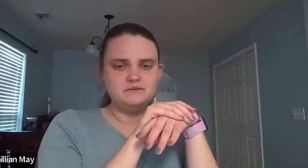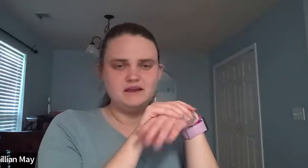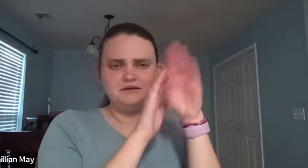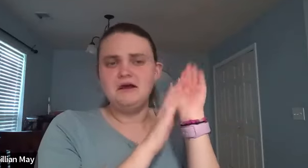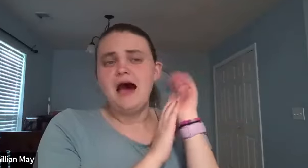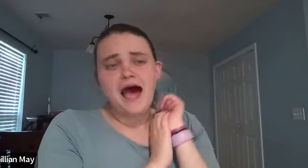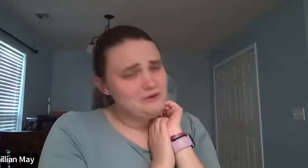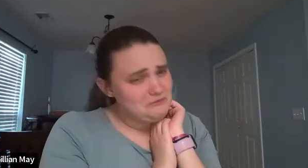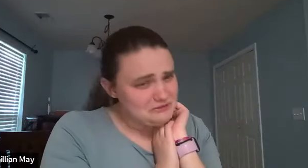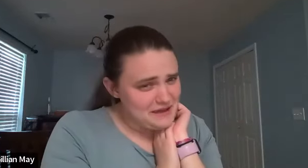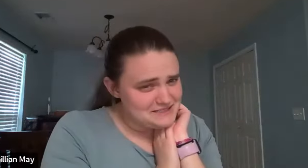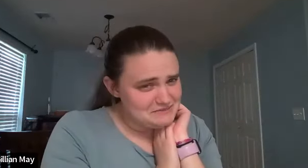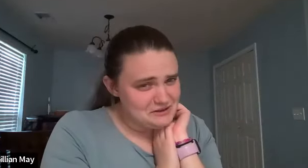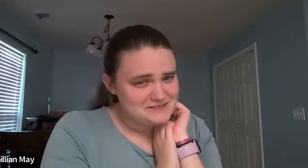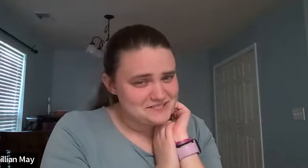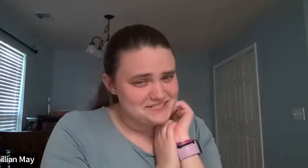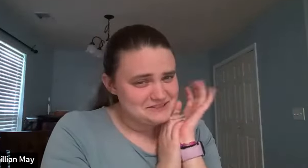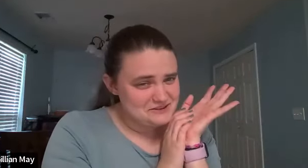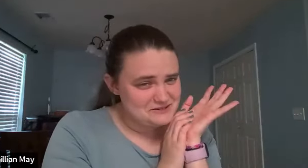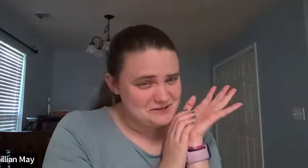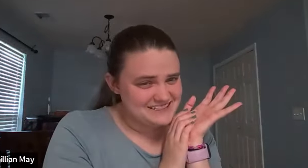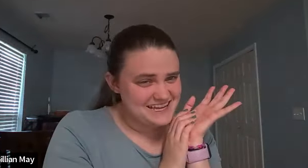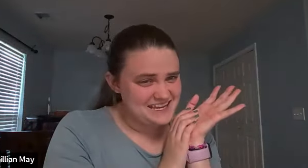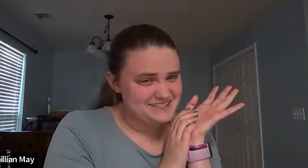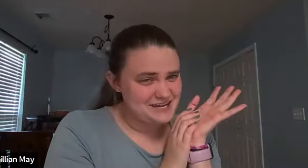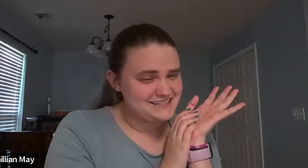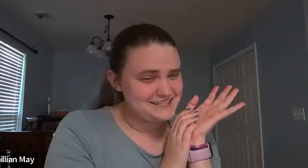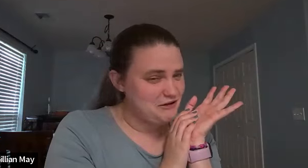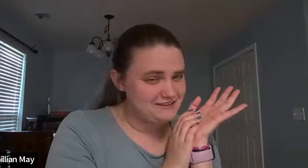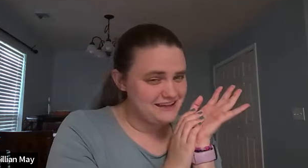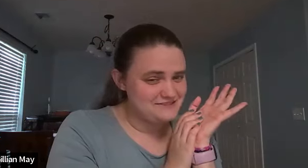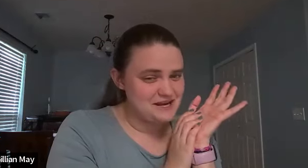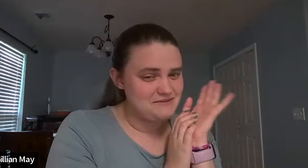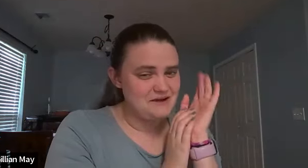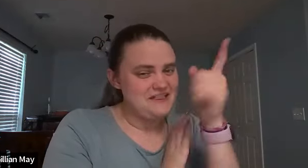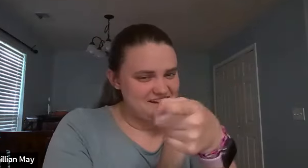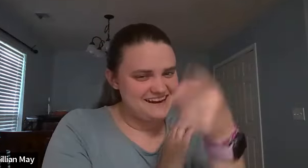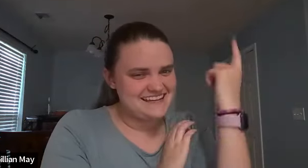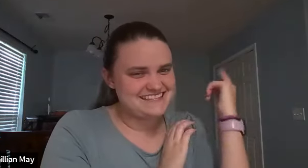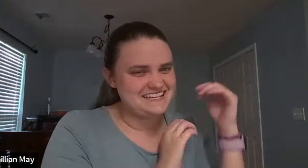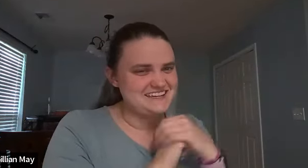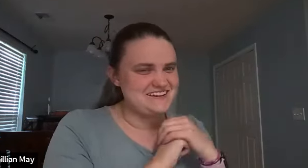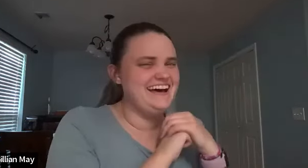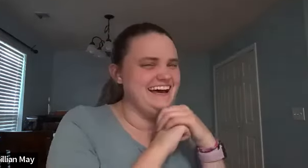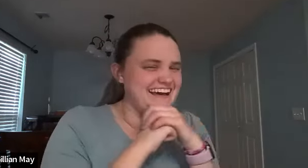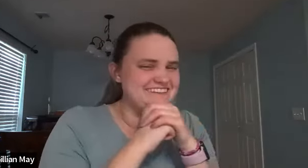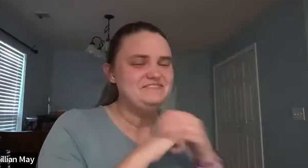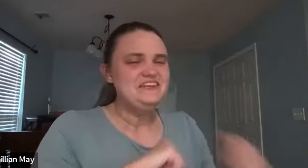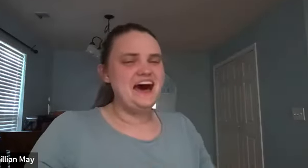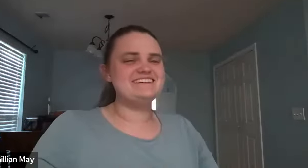Maybe I don't do basketball as much as I do other sports. I can tell you all left and right about there it is. Thank you. I was